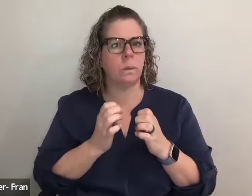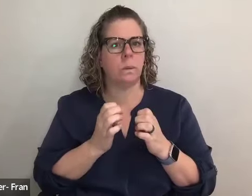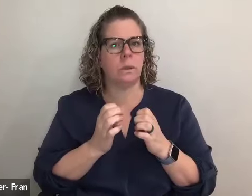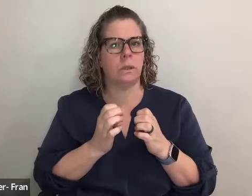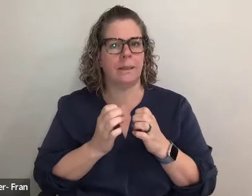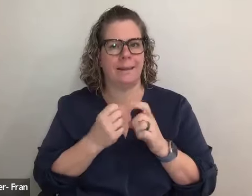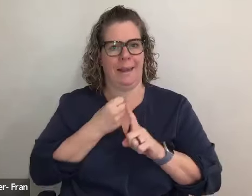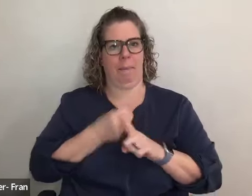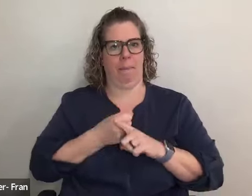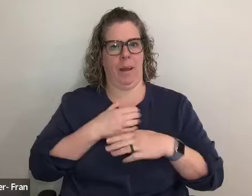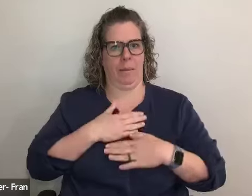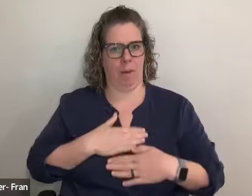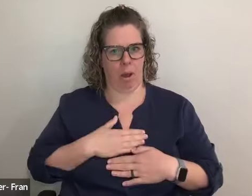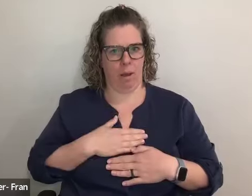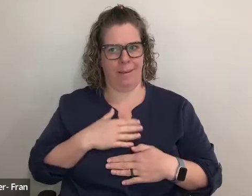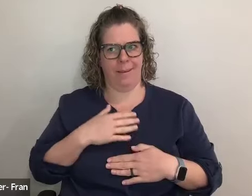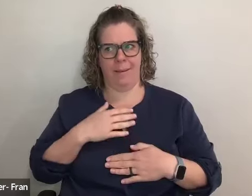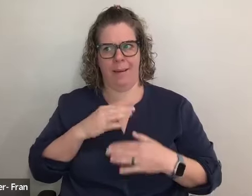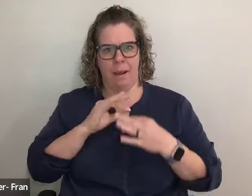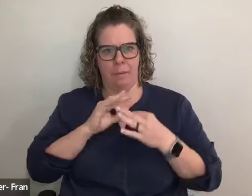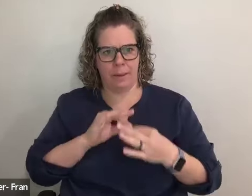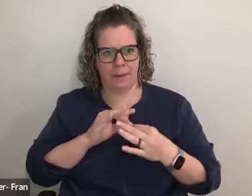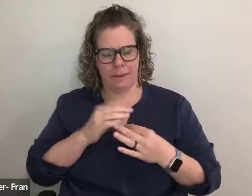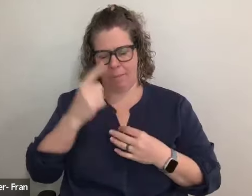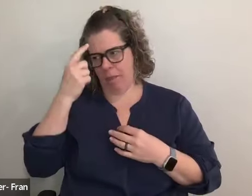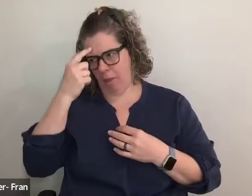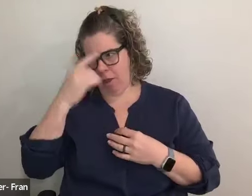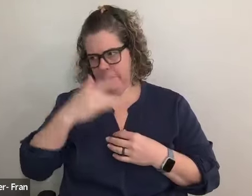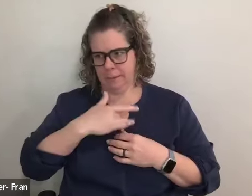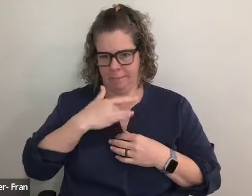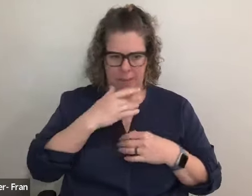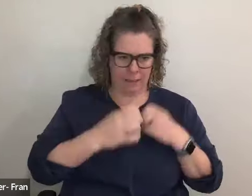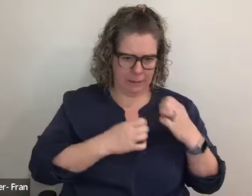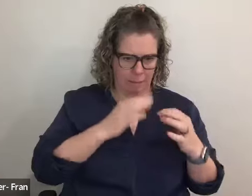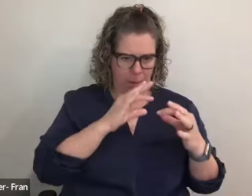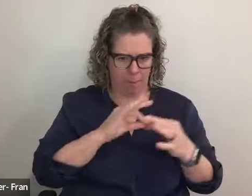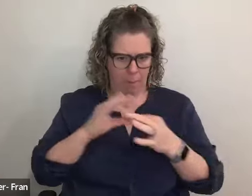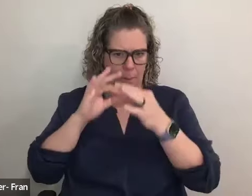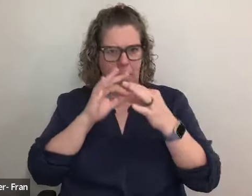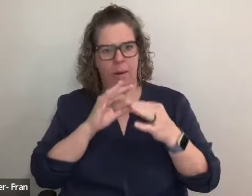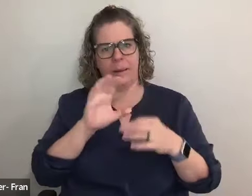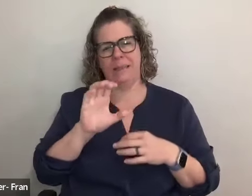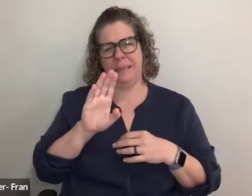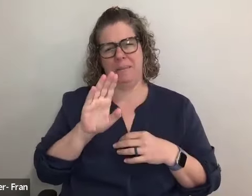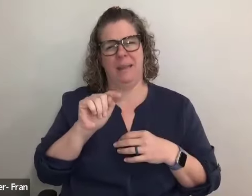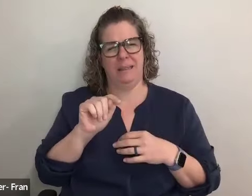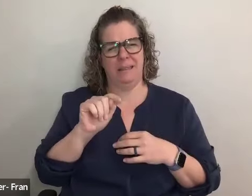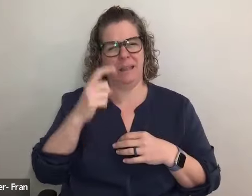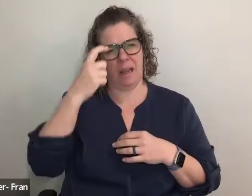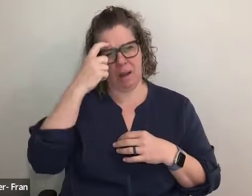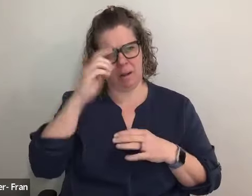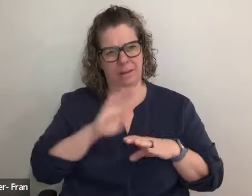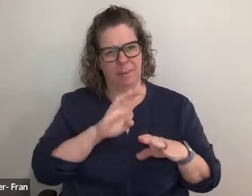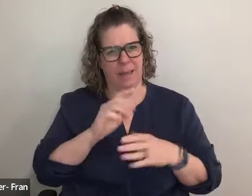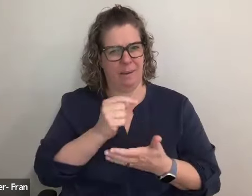participate in our bodies, and the relationship between our thoughts and feelings and emotions, cognitive behavioral therapy. But this